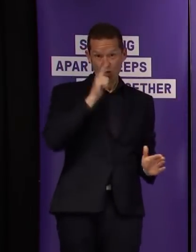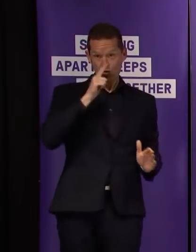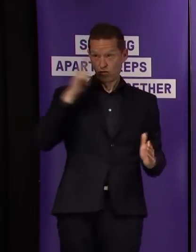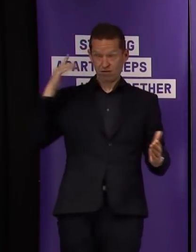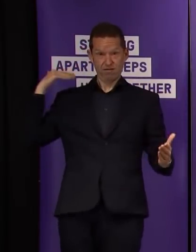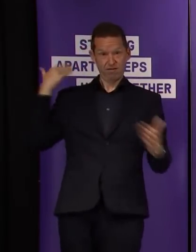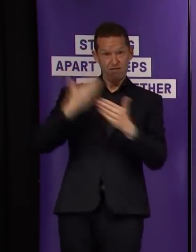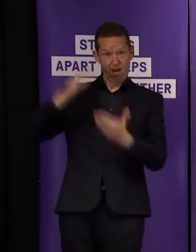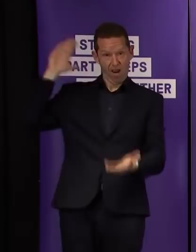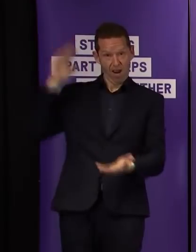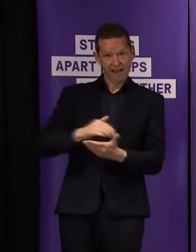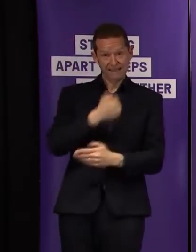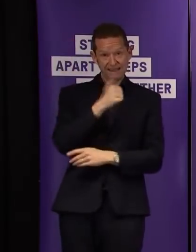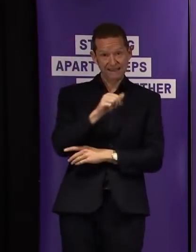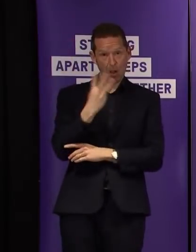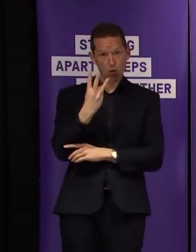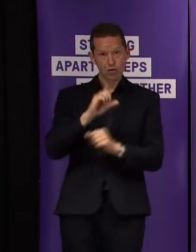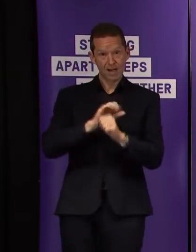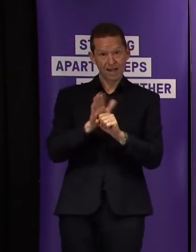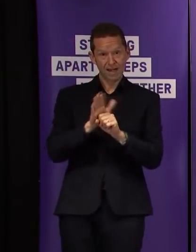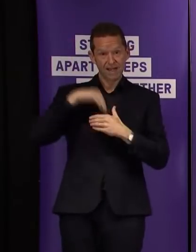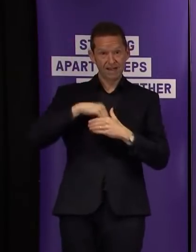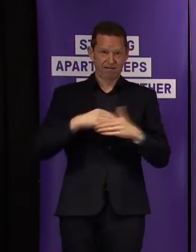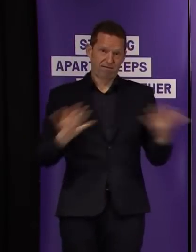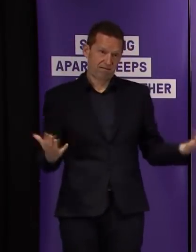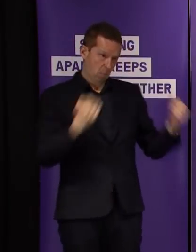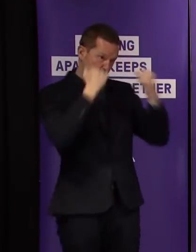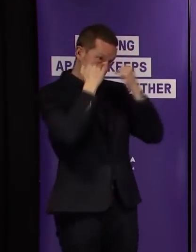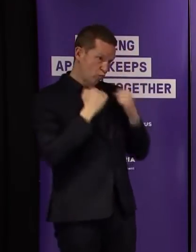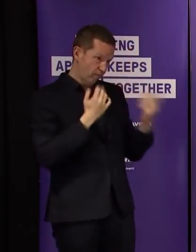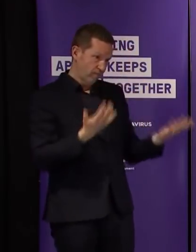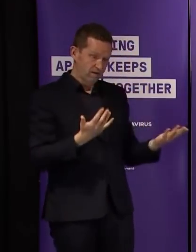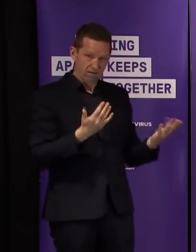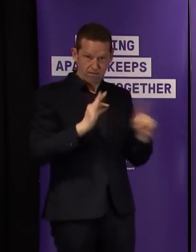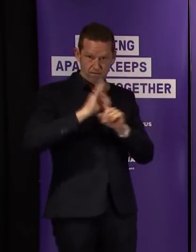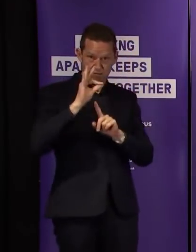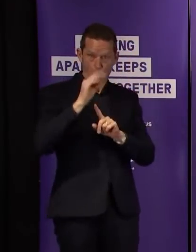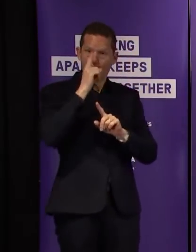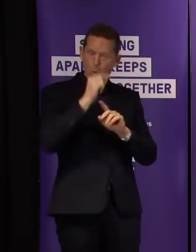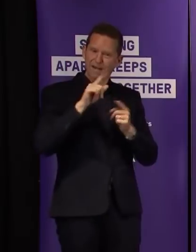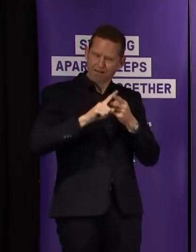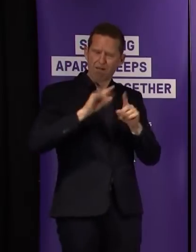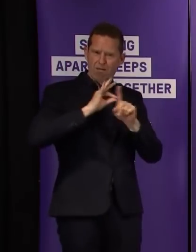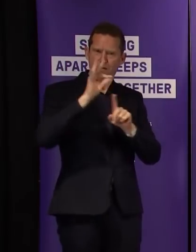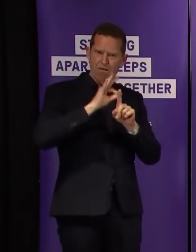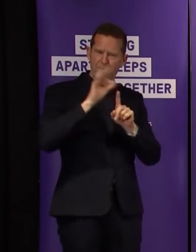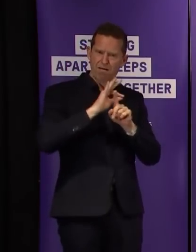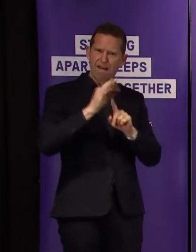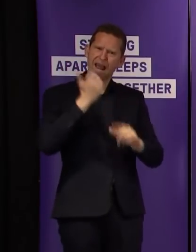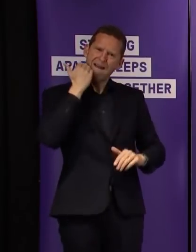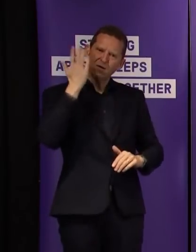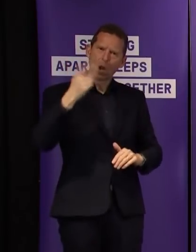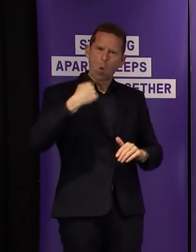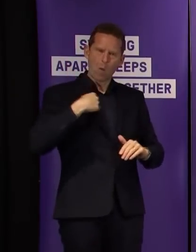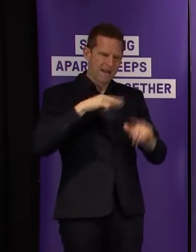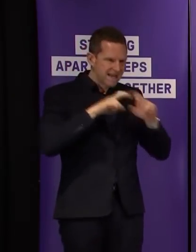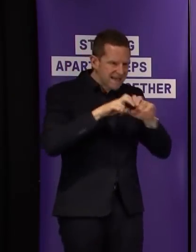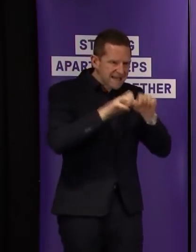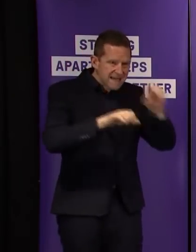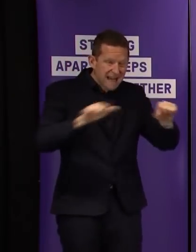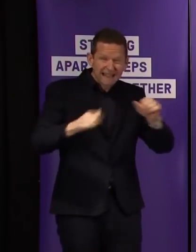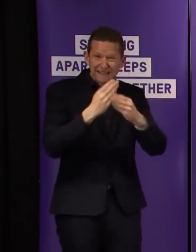that contact tracing is improving. Could it improve further? Look, every day we're chasing every single thing, some of them very